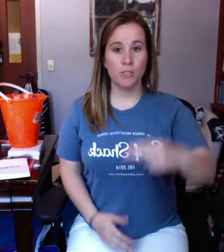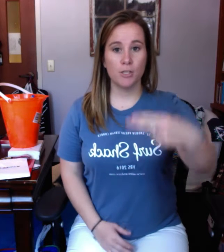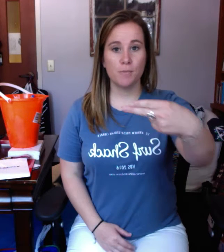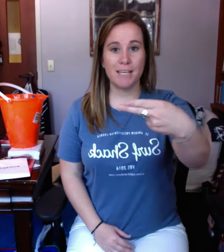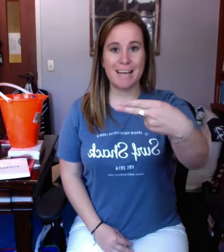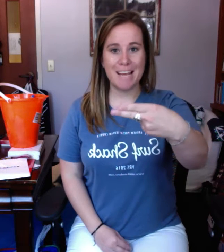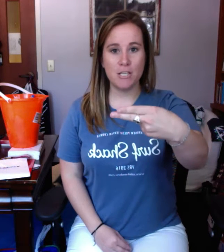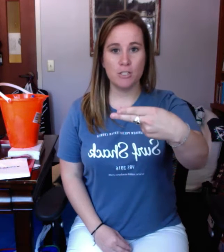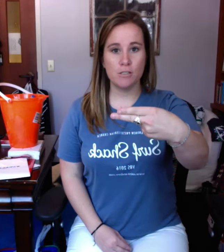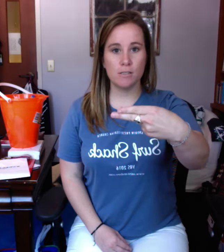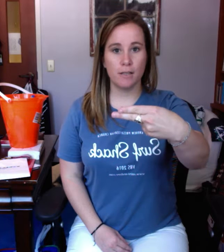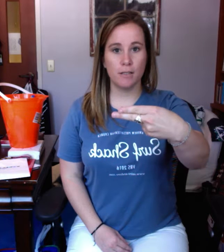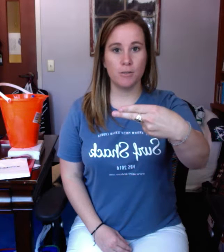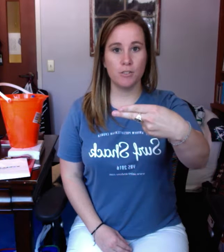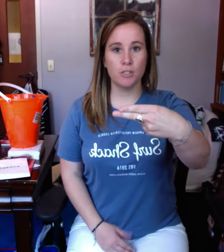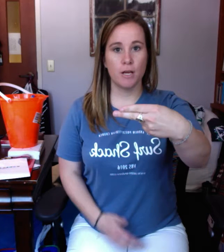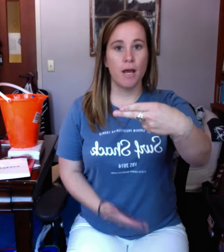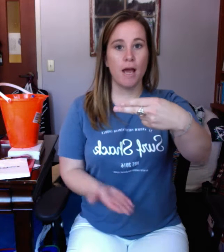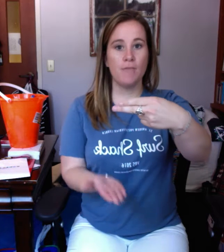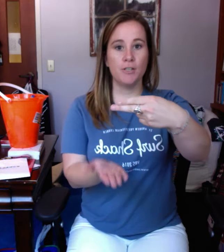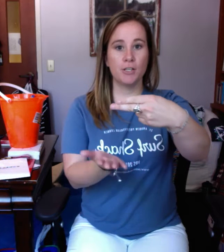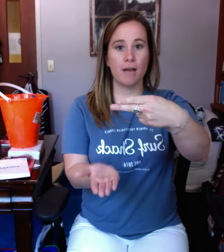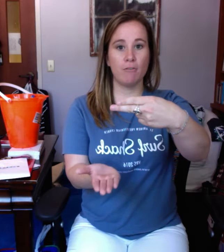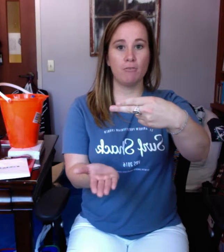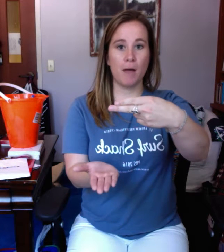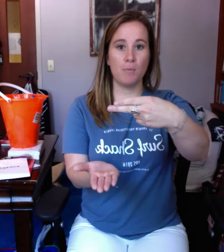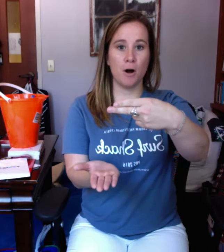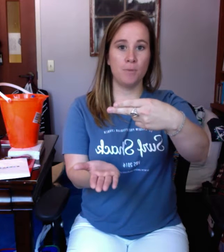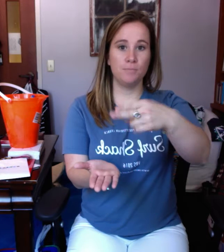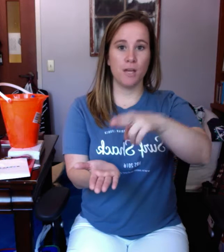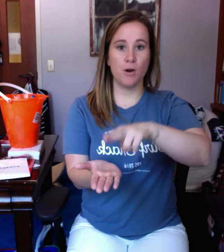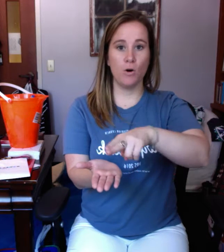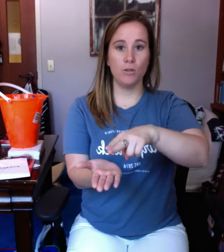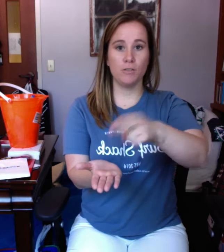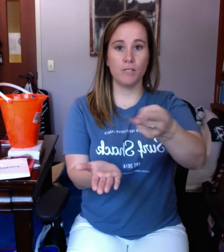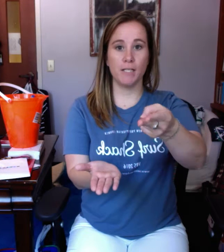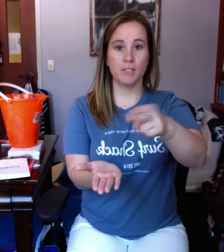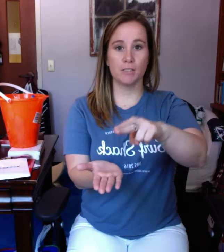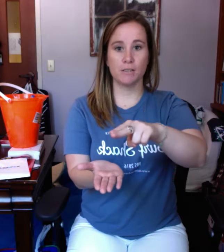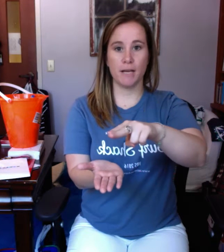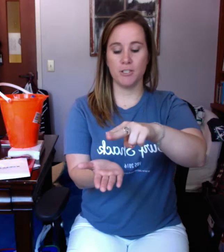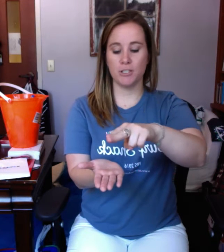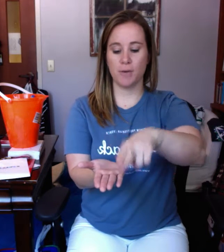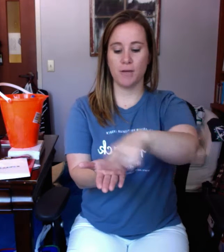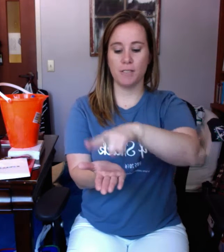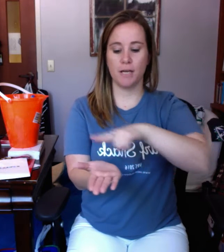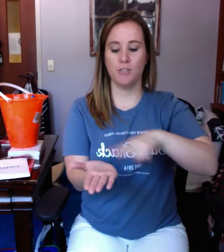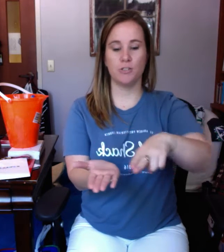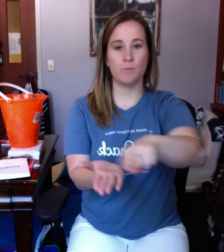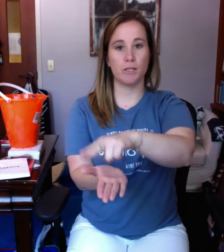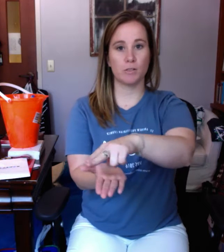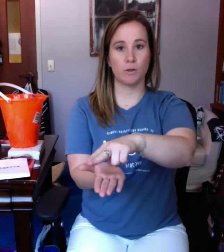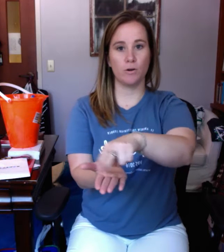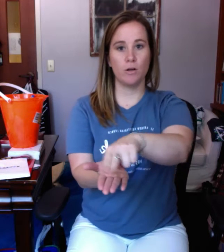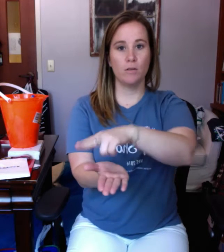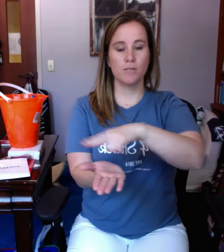you're going to make an H in sign language. And then you're going to have a flat palm. And holy, you take your H sideways and you just make a circle. So that's